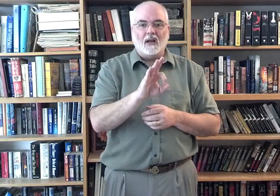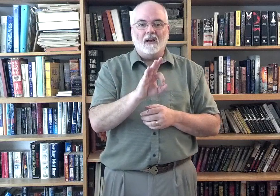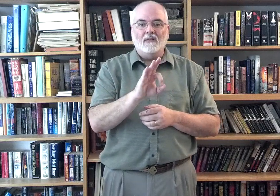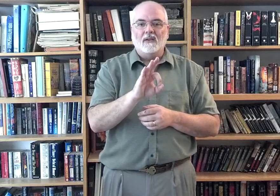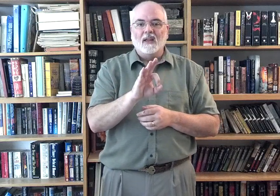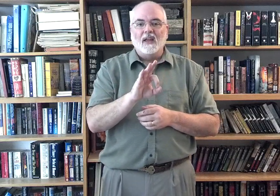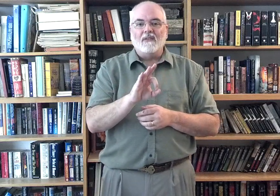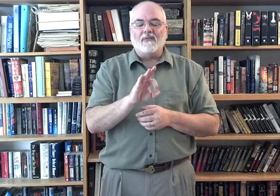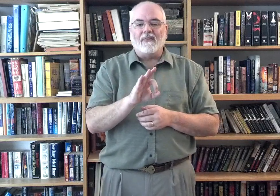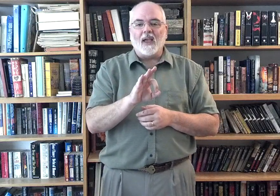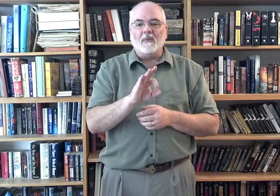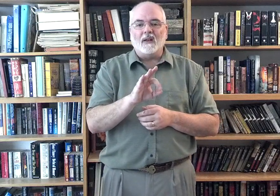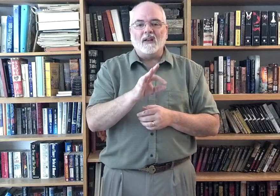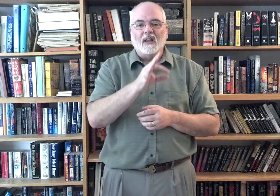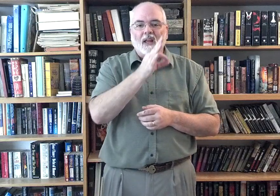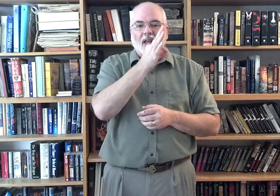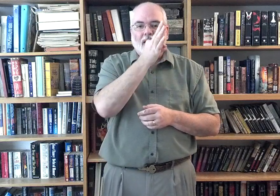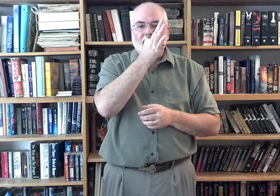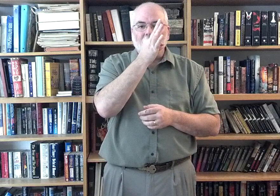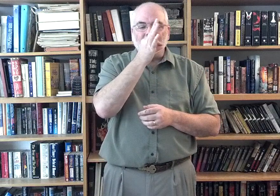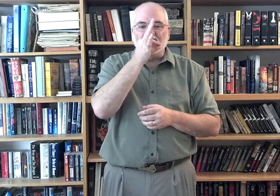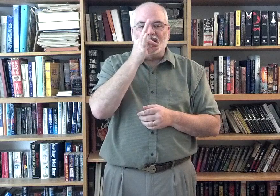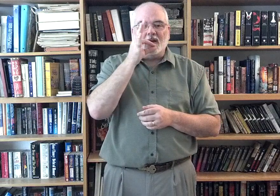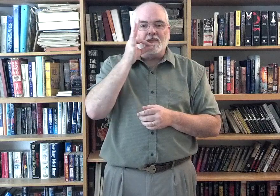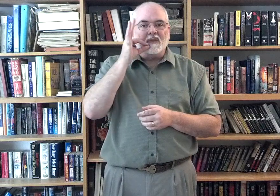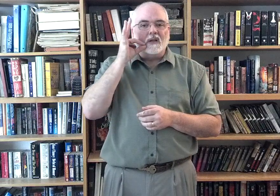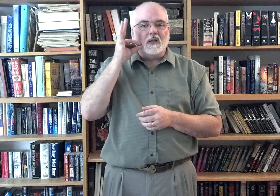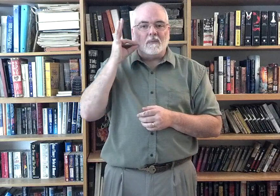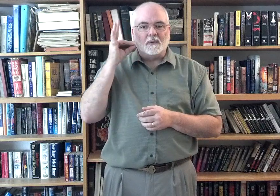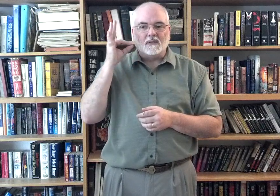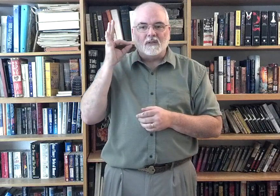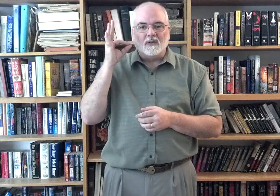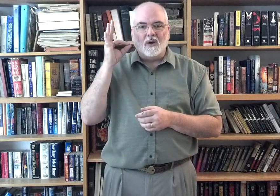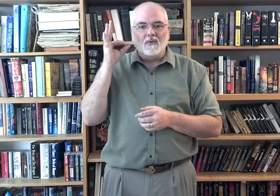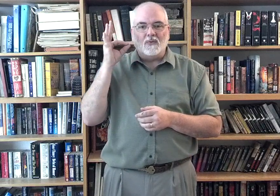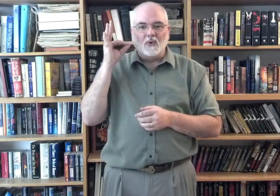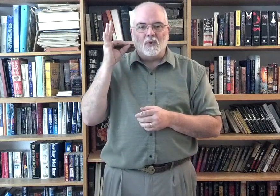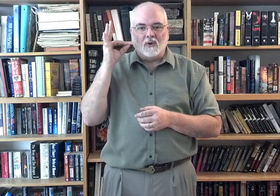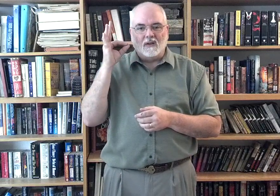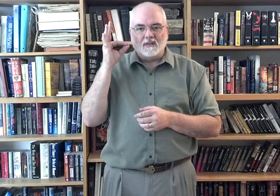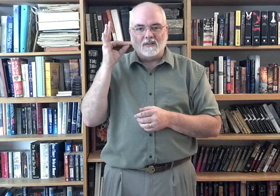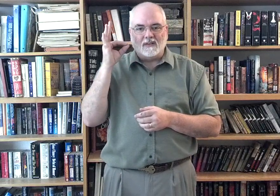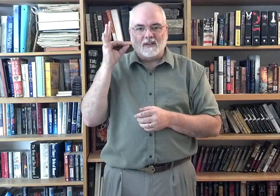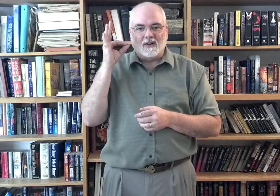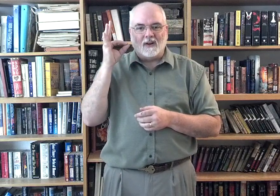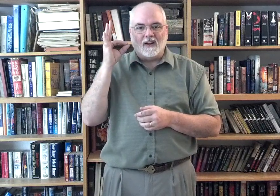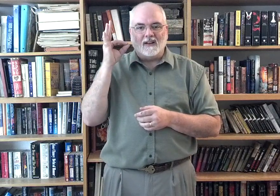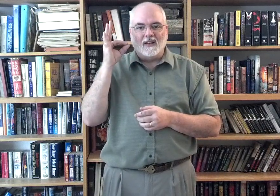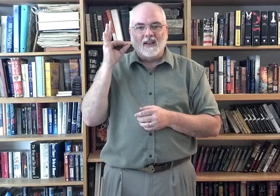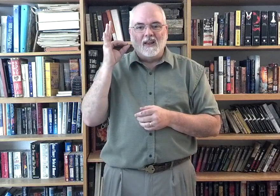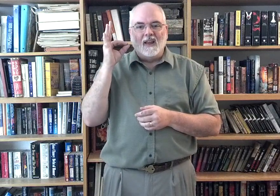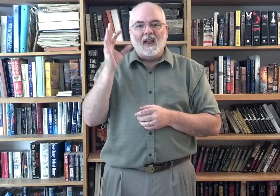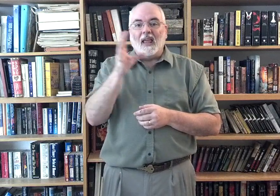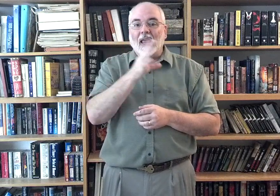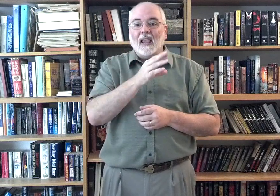of famine. Zip the lips. No food. All right?